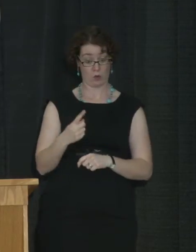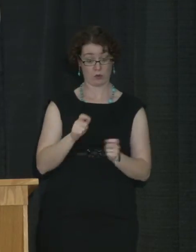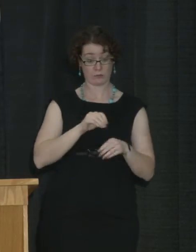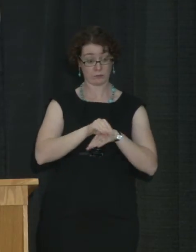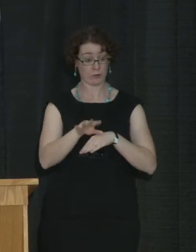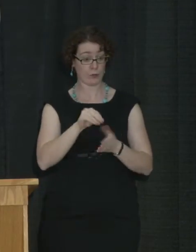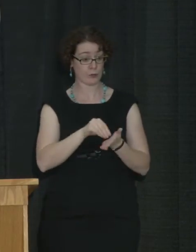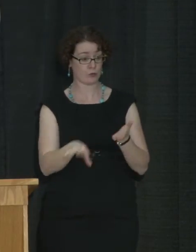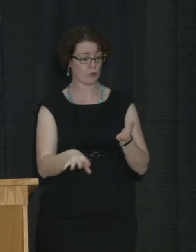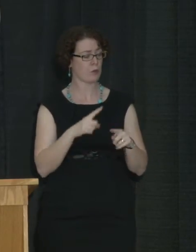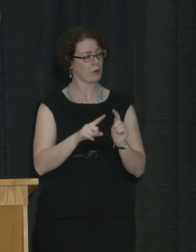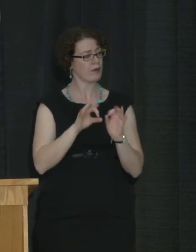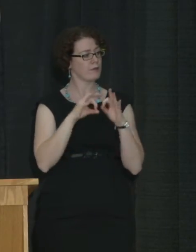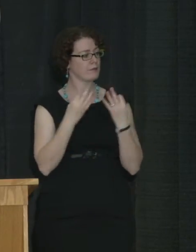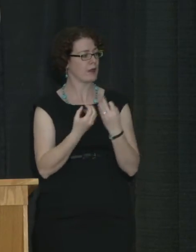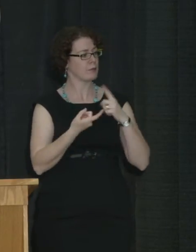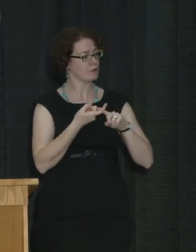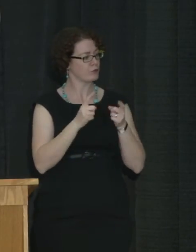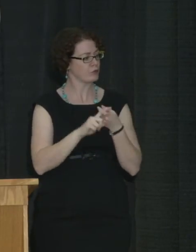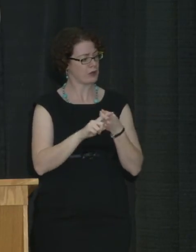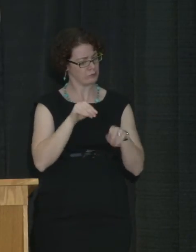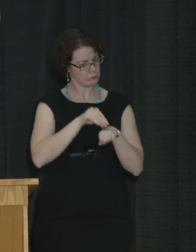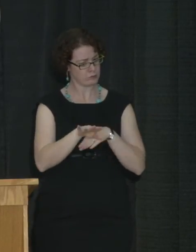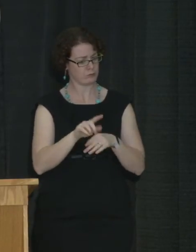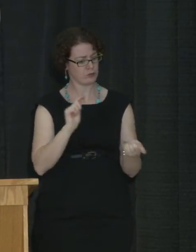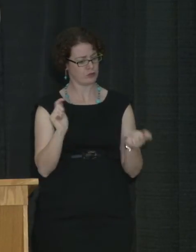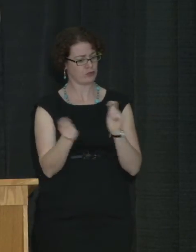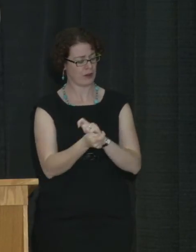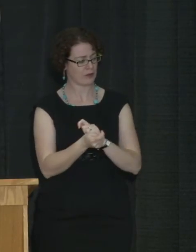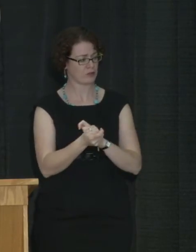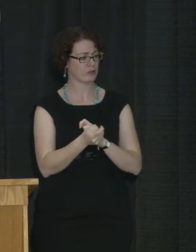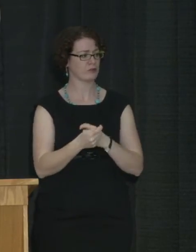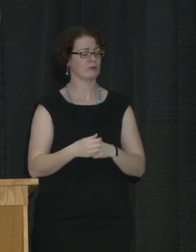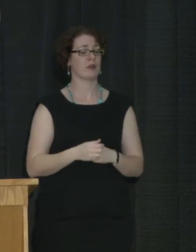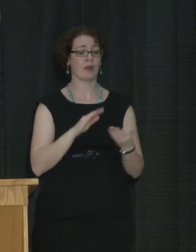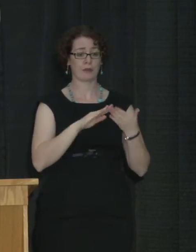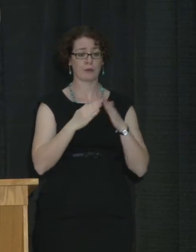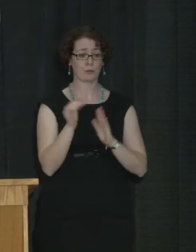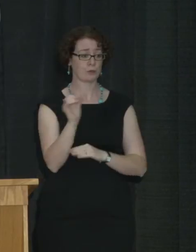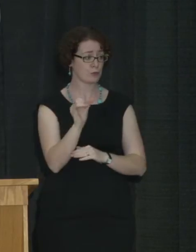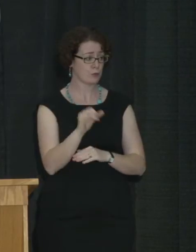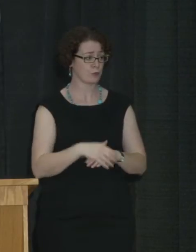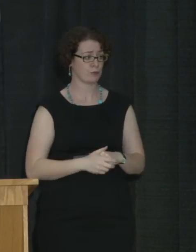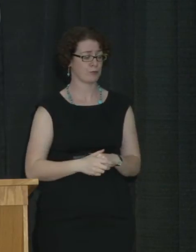but for those who are closest to them, their families, friends, and communities.